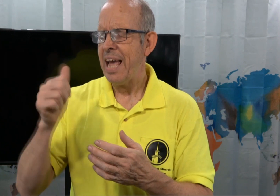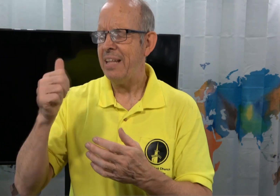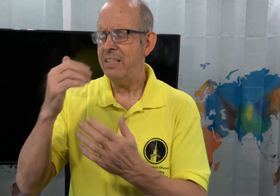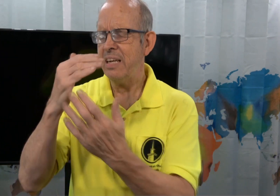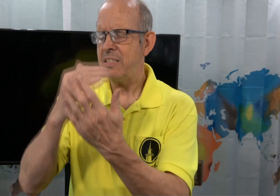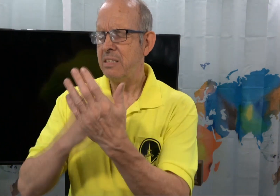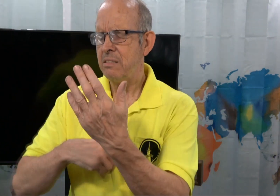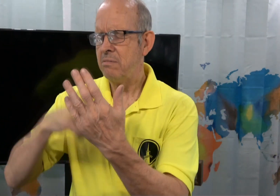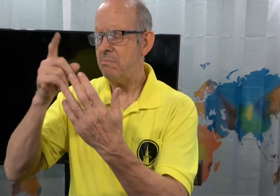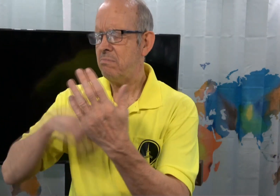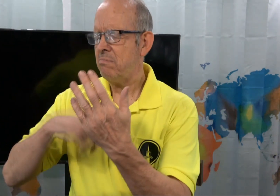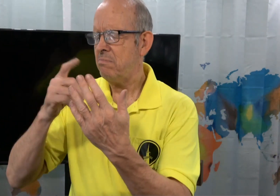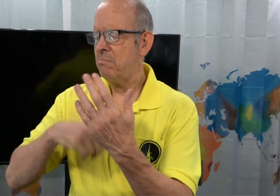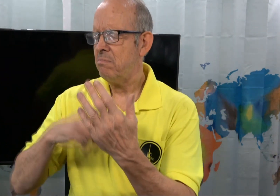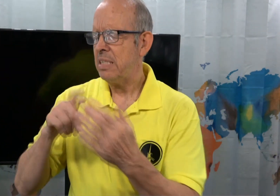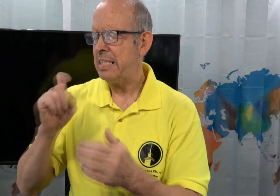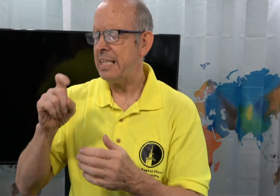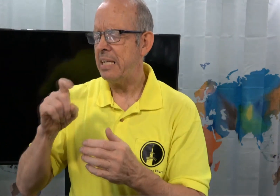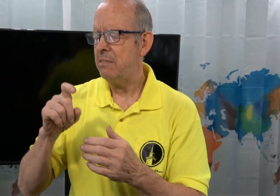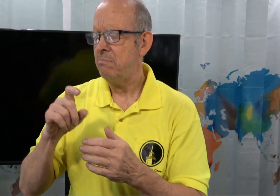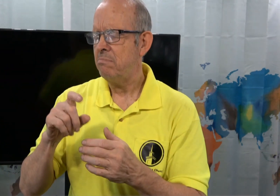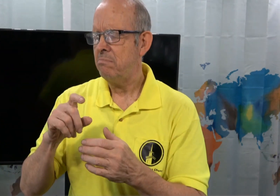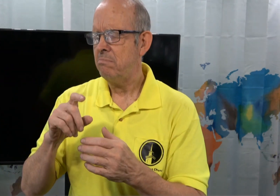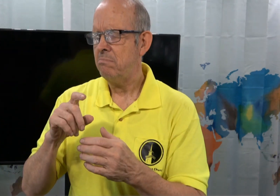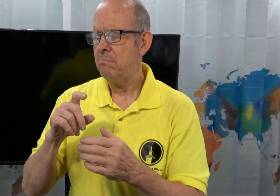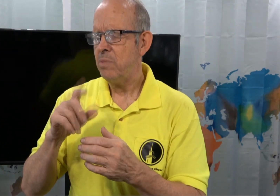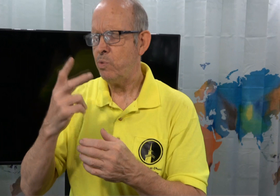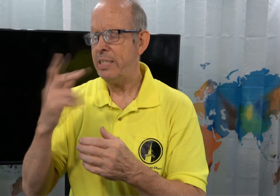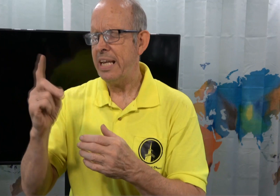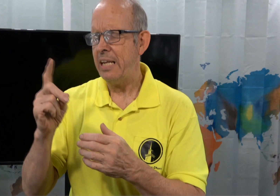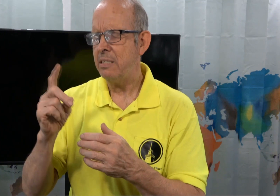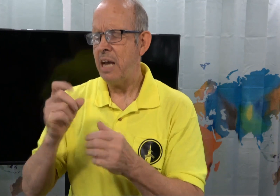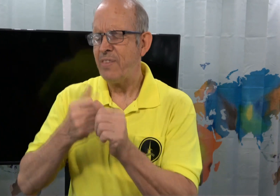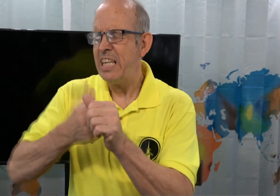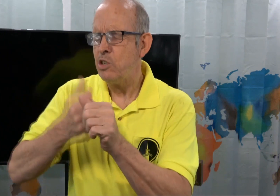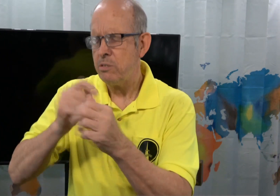Tell us in the 3D of each.